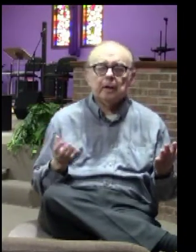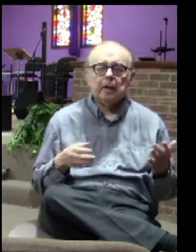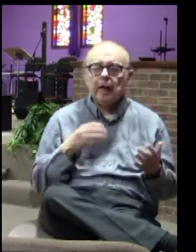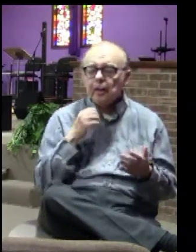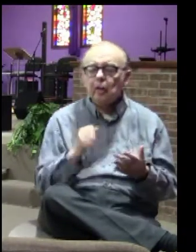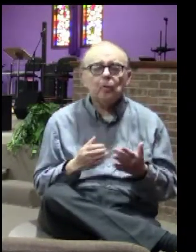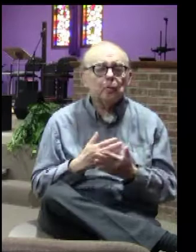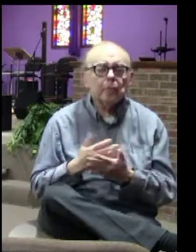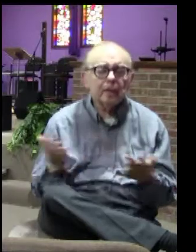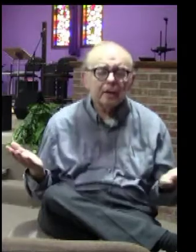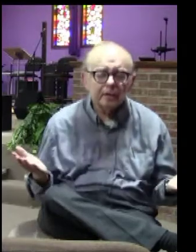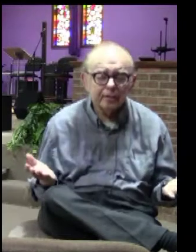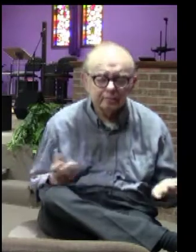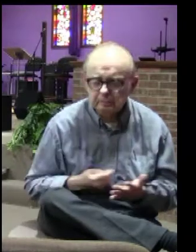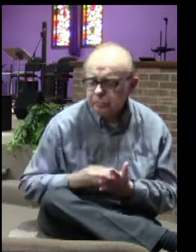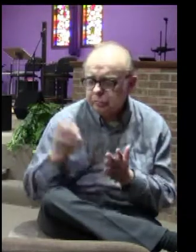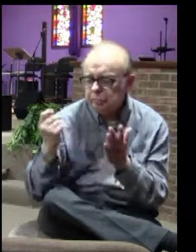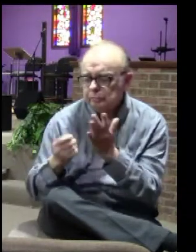baggage.